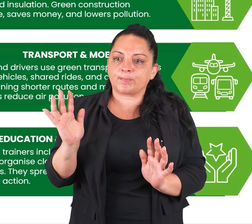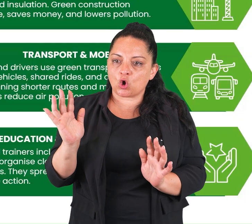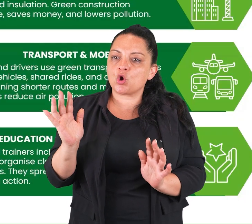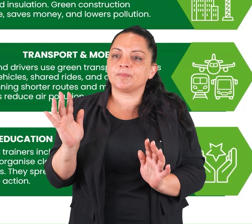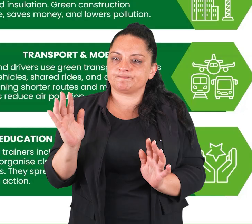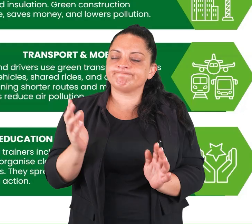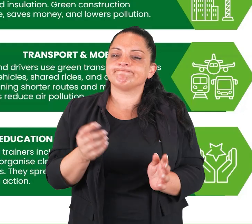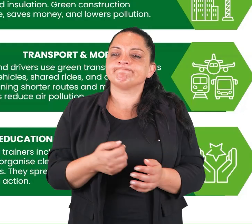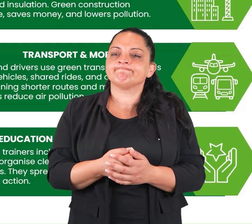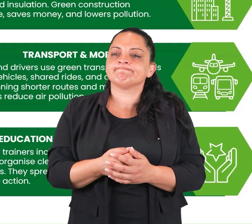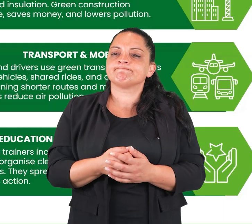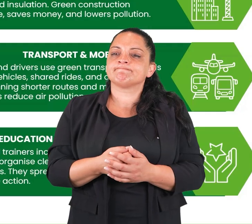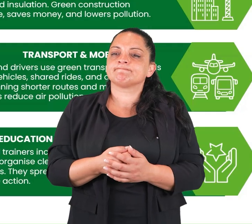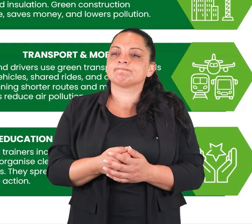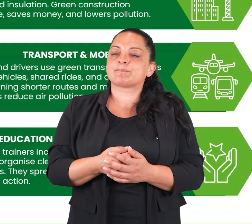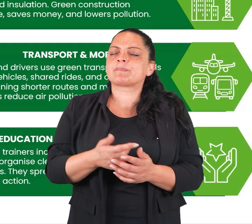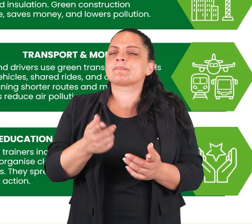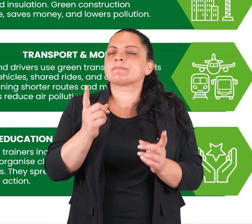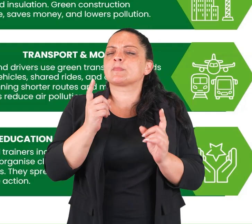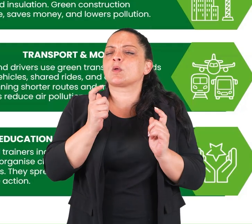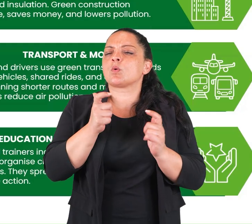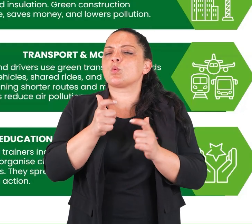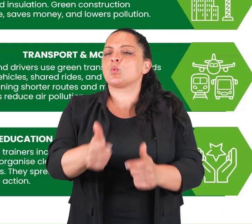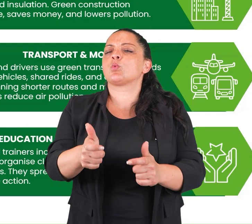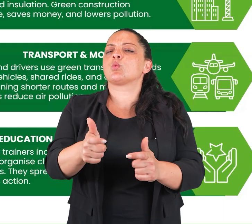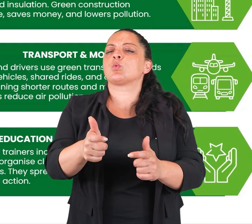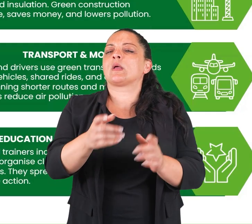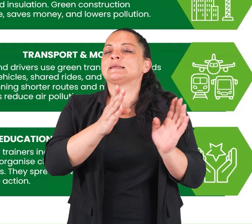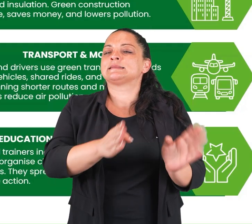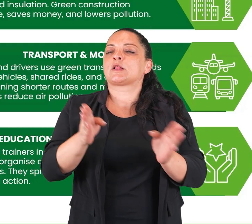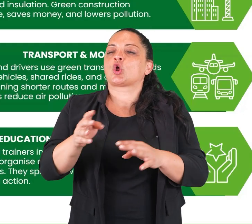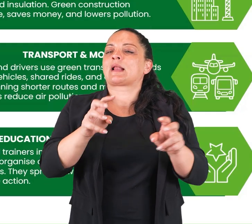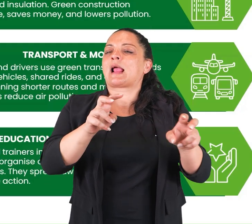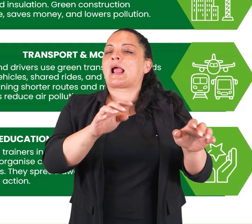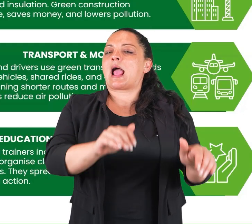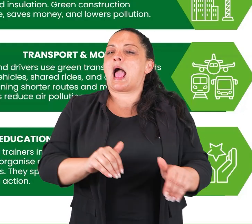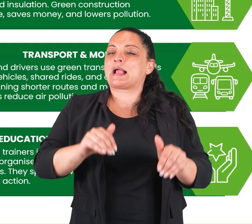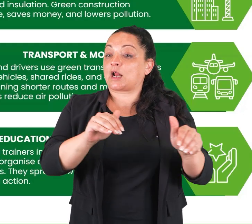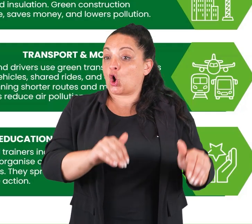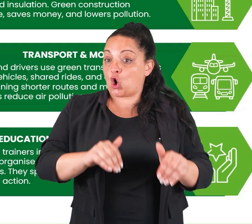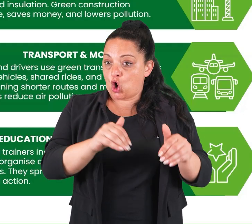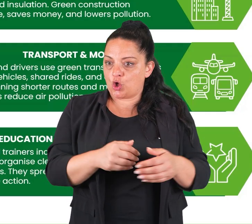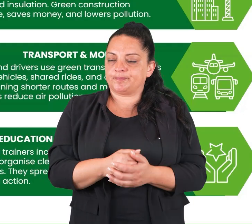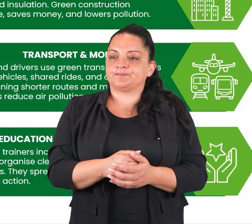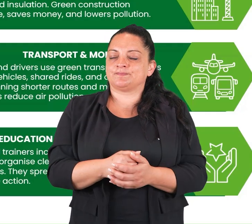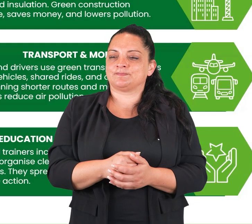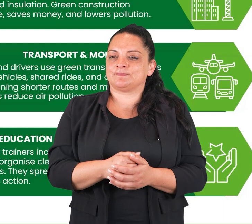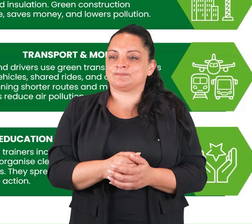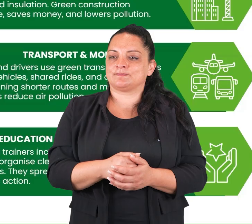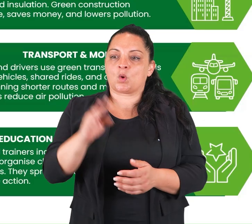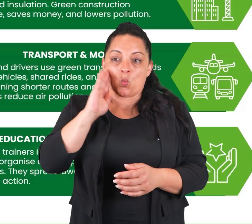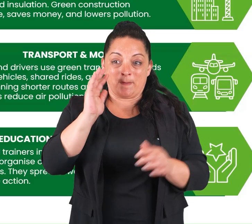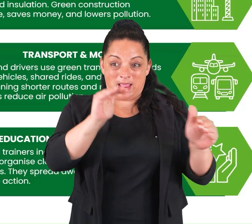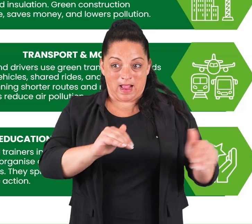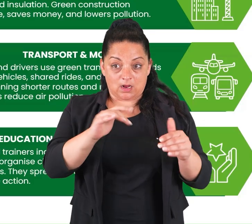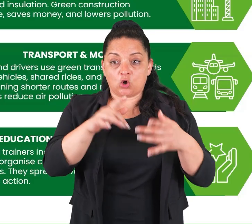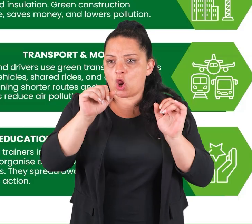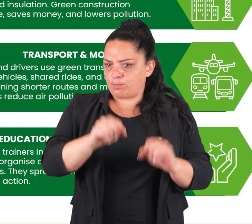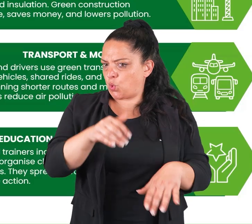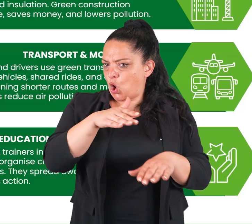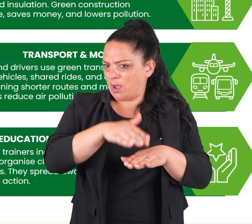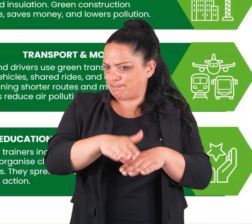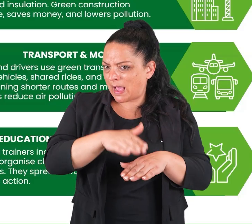eco-friendly. For the first one is about farming sector, and farmers can